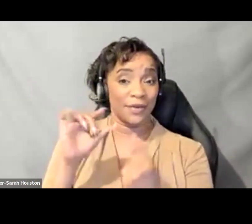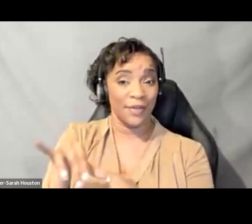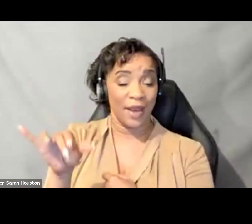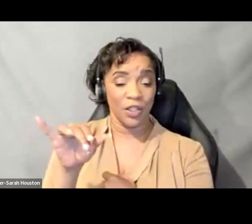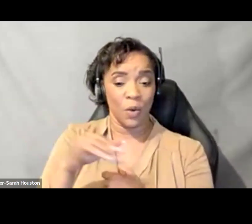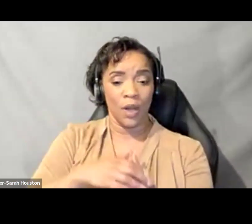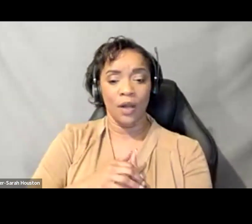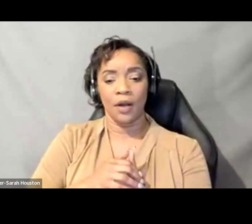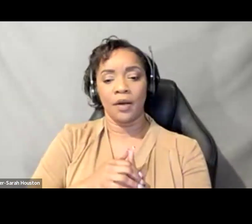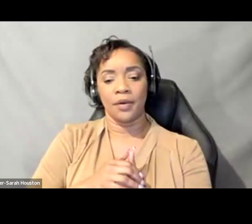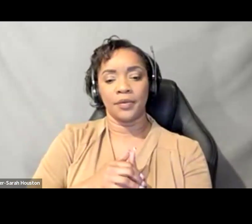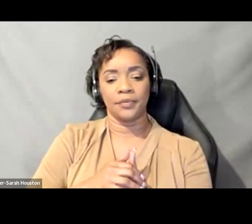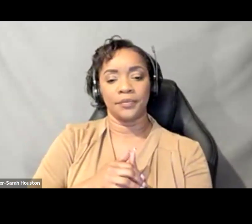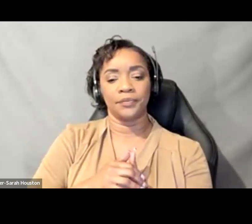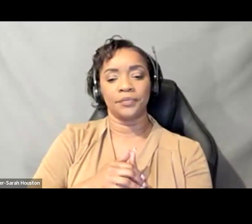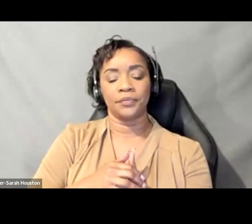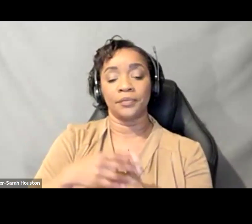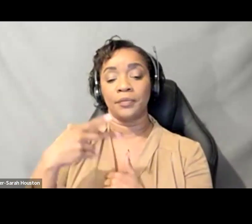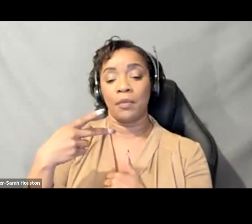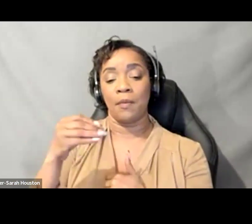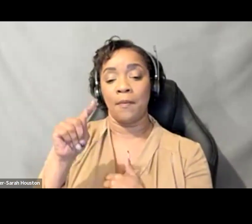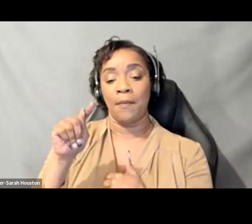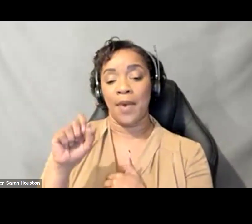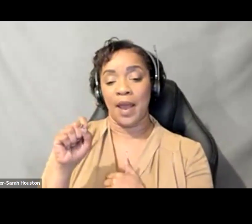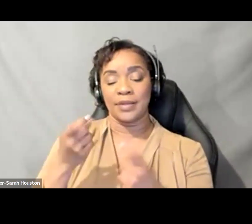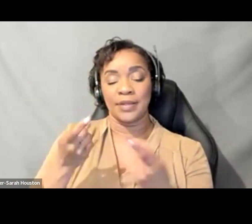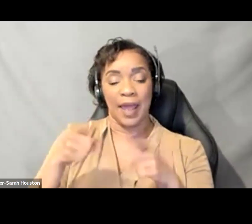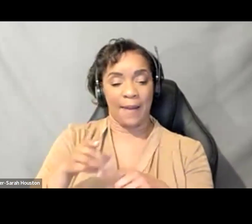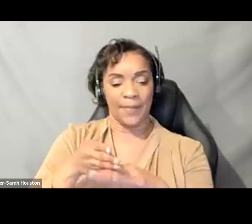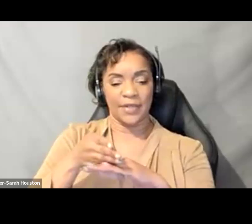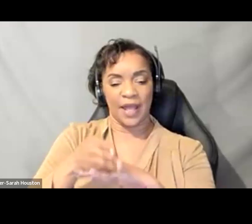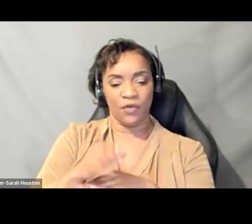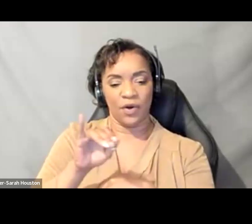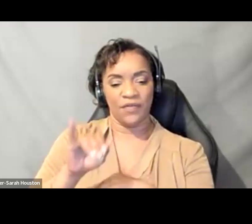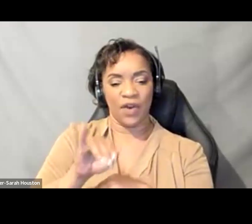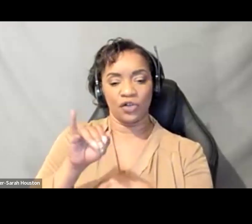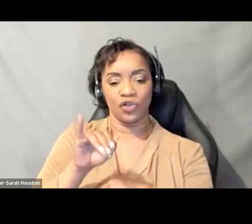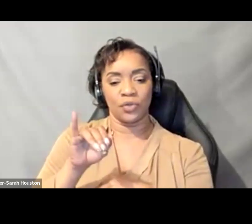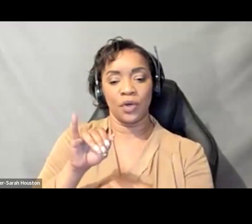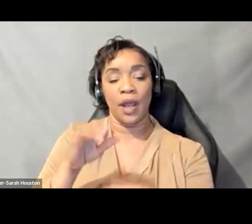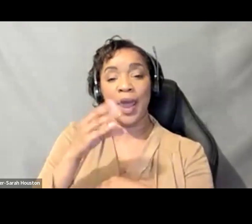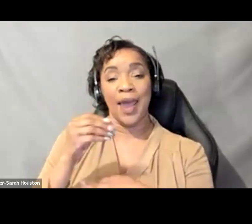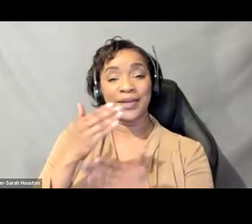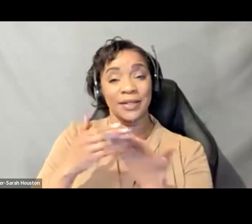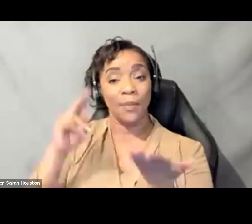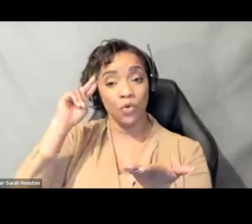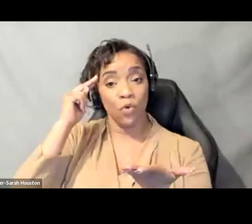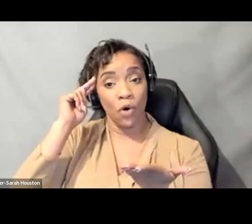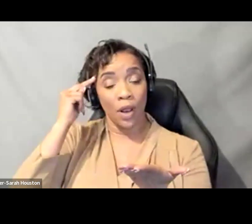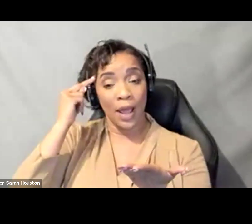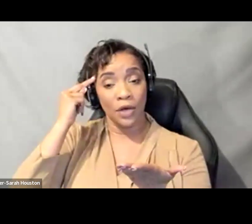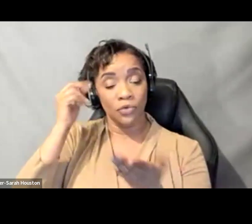POTS, or dysautonomia, that often happens after an infection. And there's sometimes some neurologic conditions that people also don't think that happen